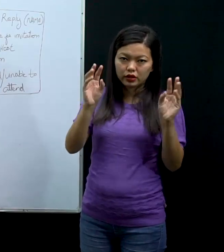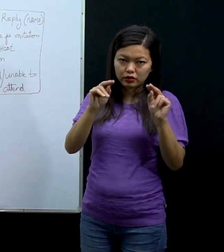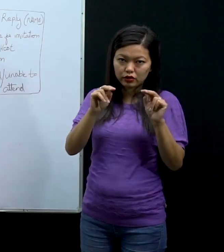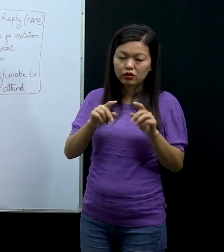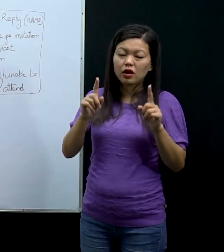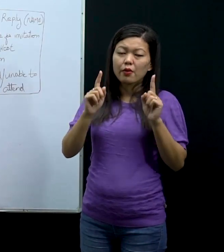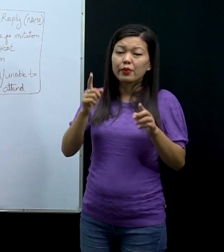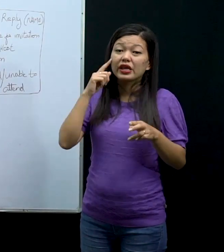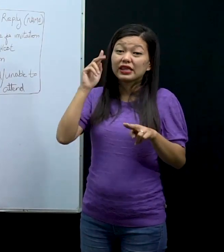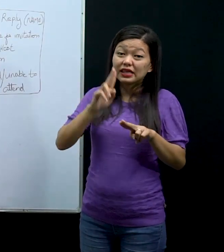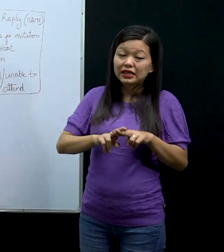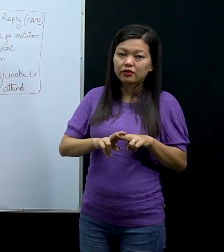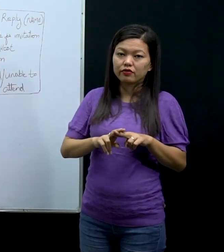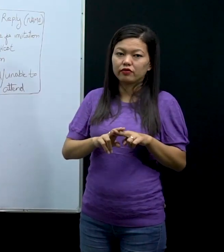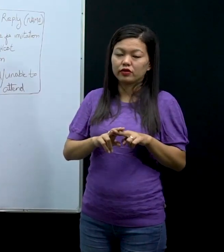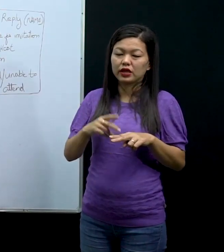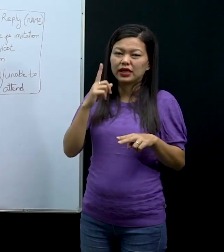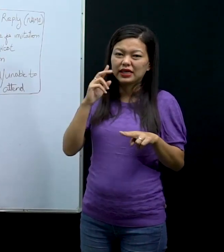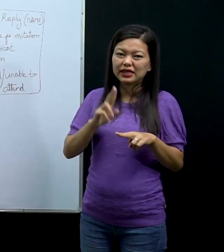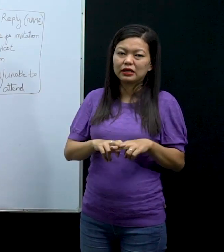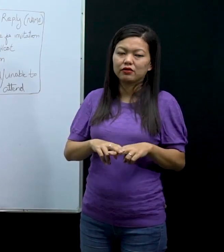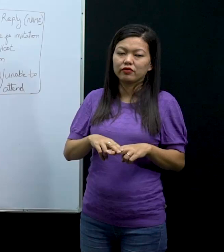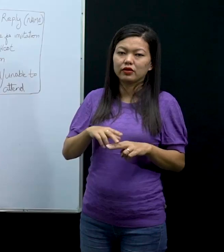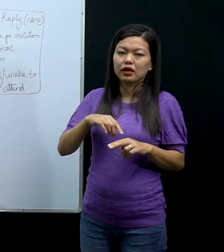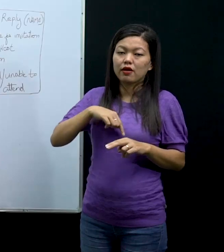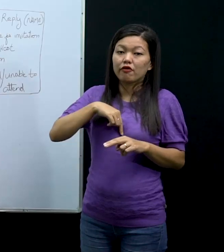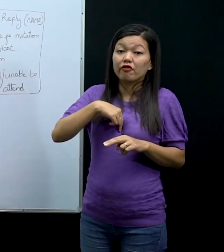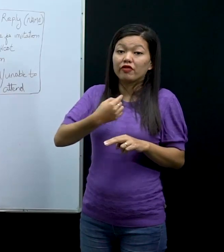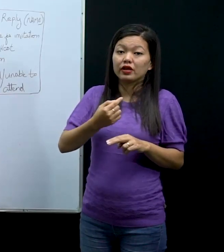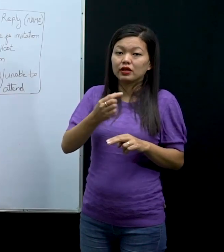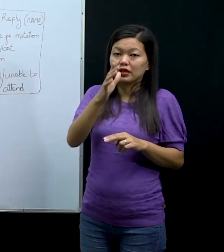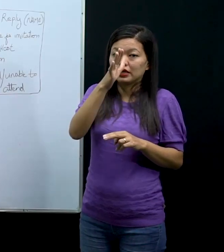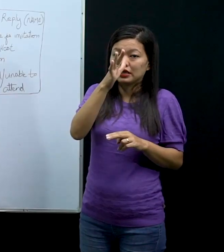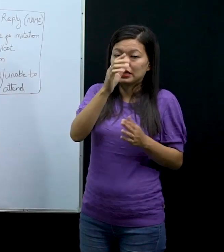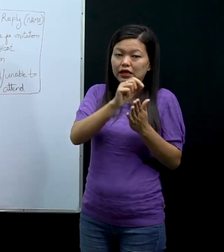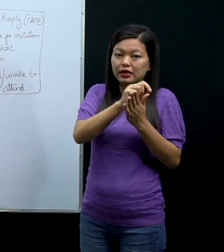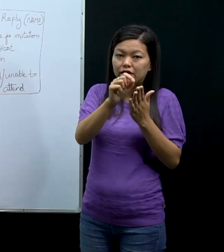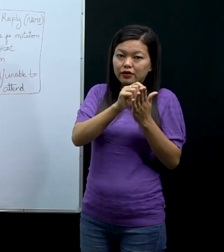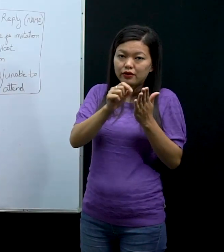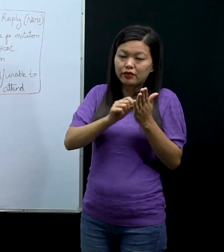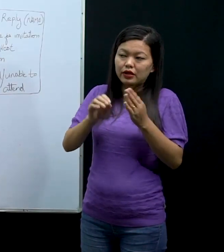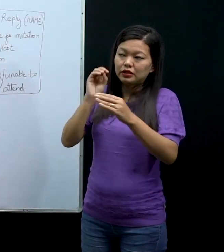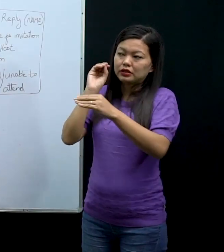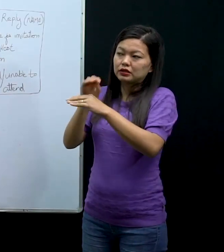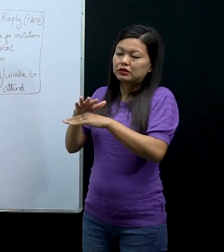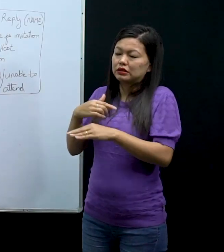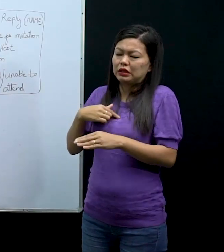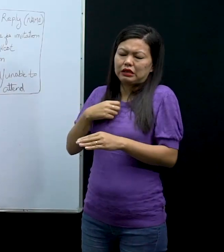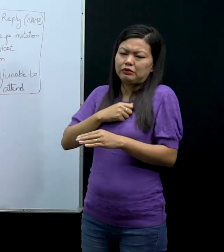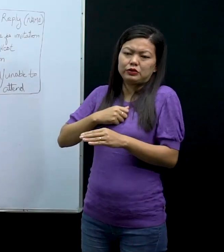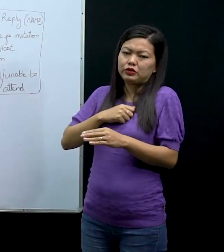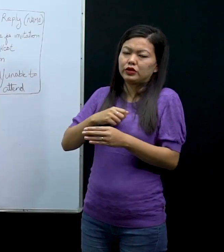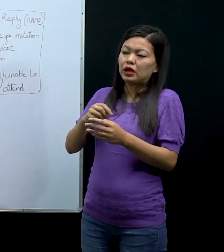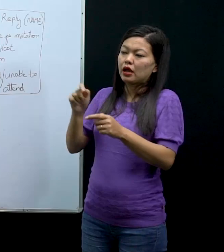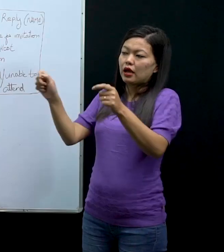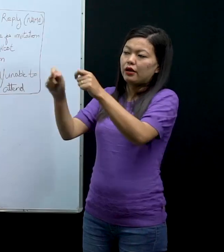you feel that that is not a very valid reason, better not write it. Because that reason will just show how much you consider that